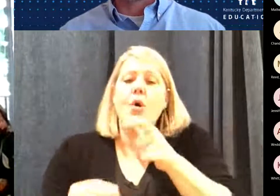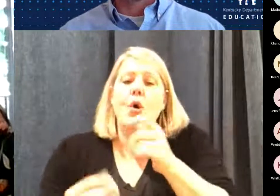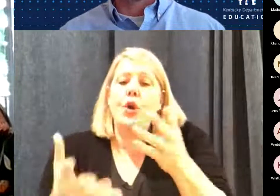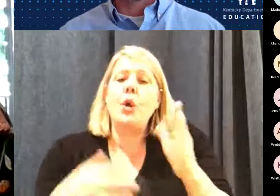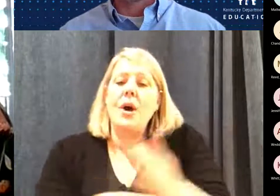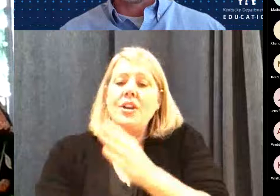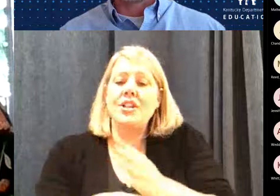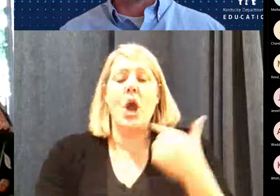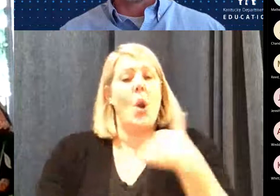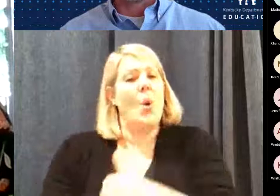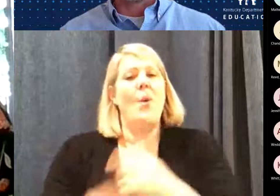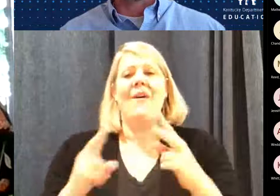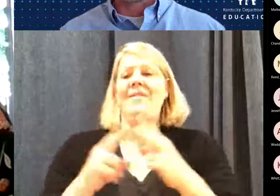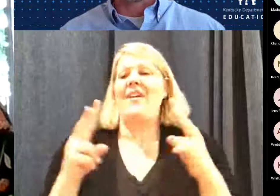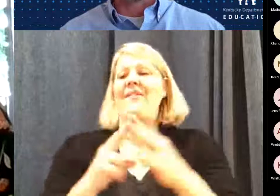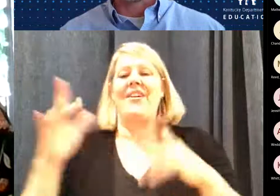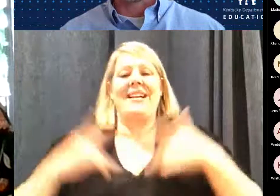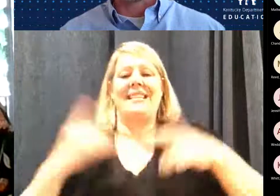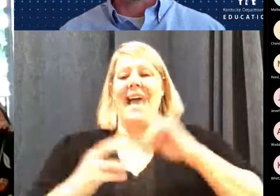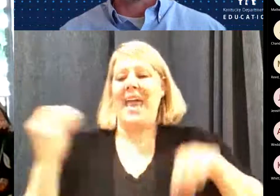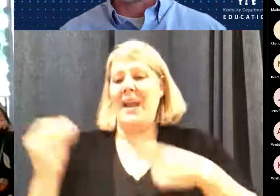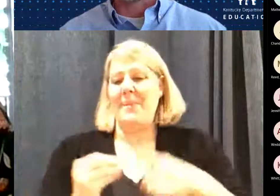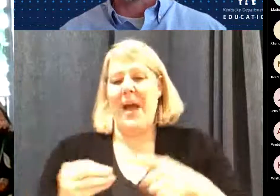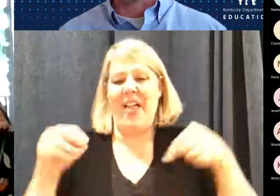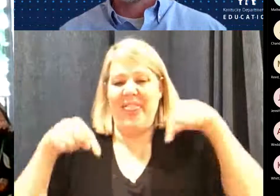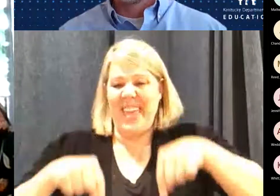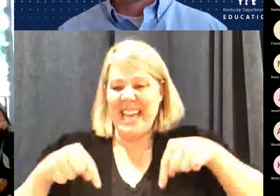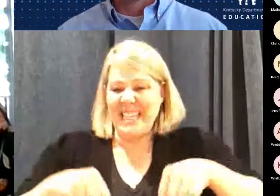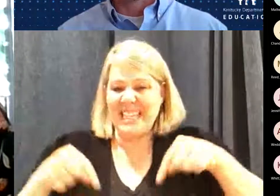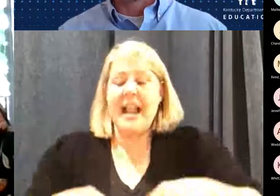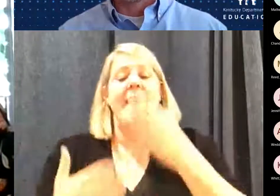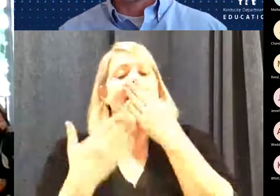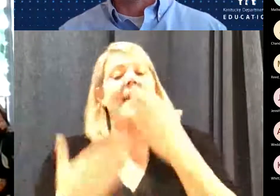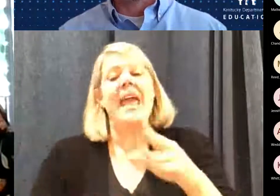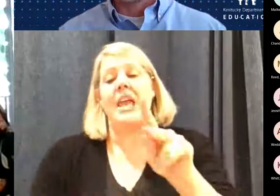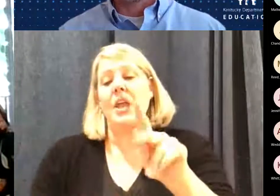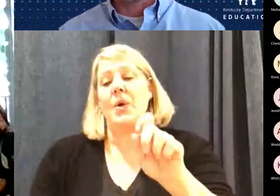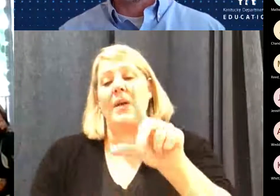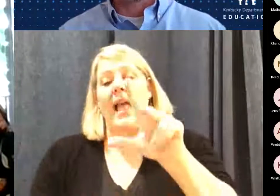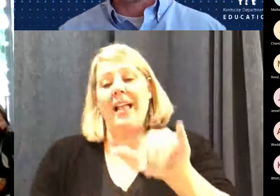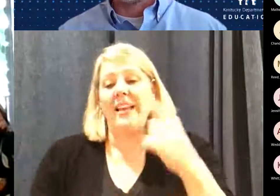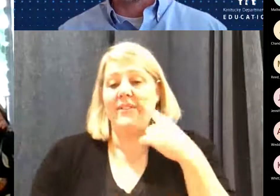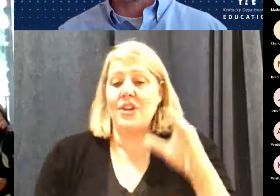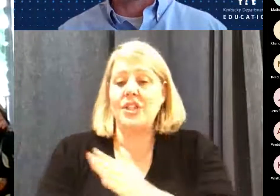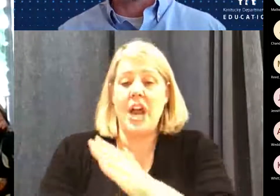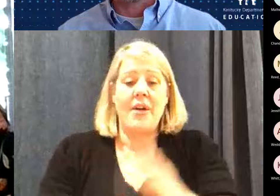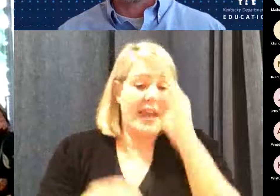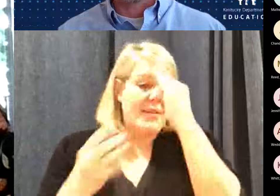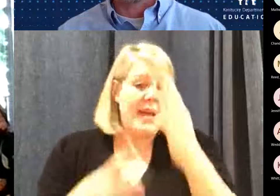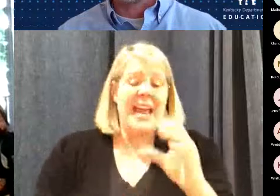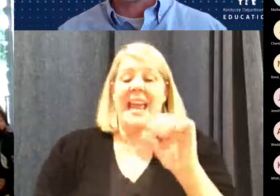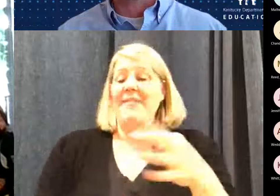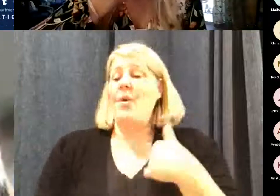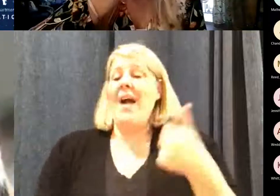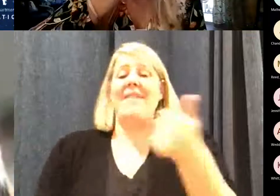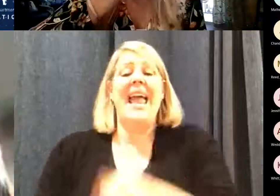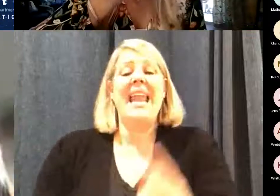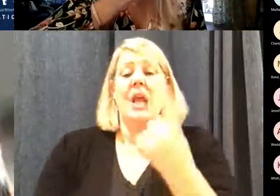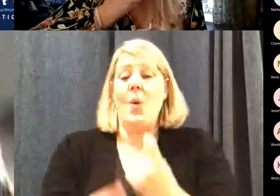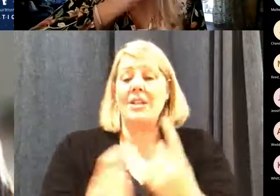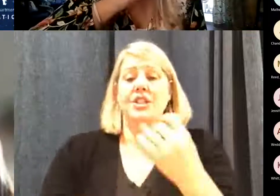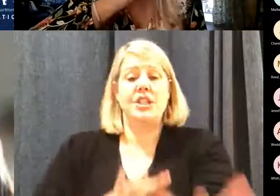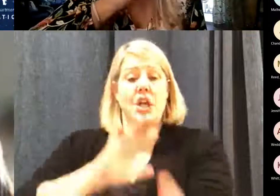Thank you, Kelly, for participating with us today and sharing the information. If you do have any questions, please contact me